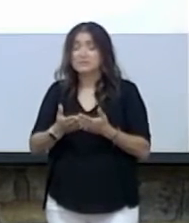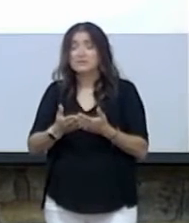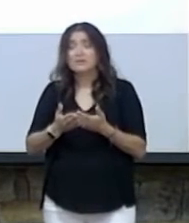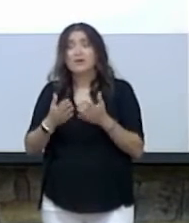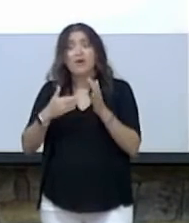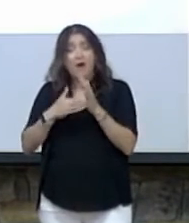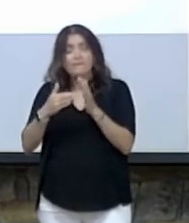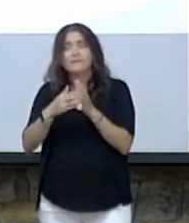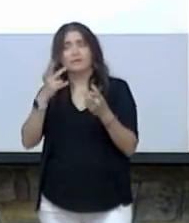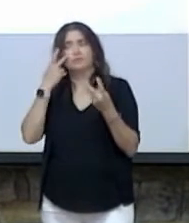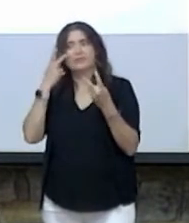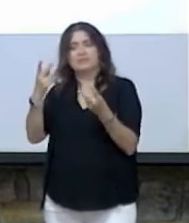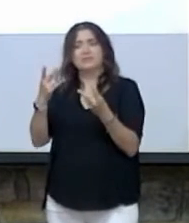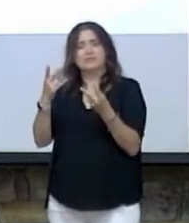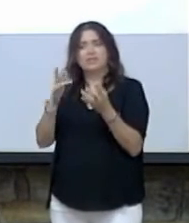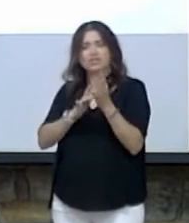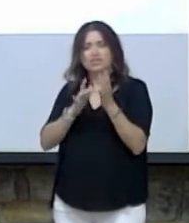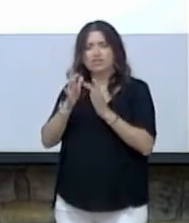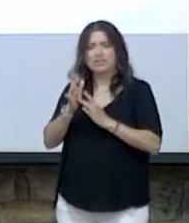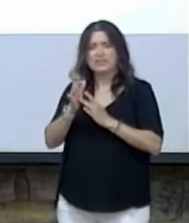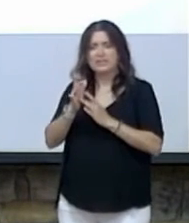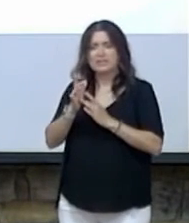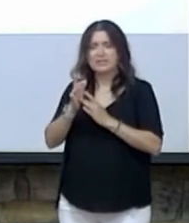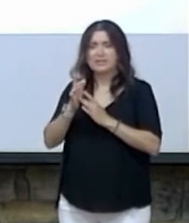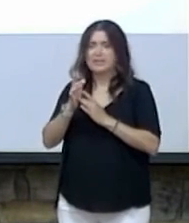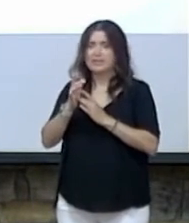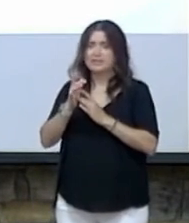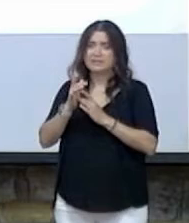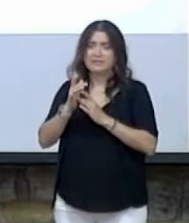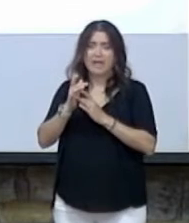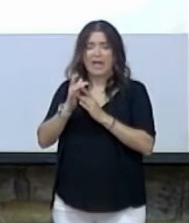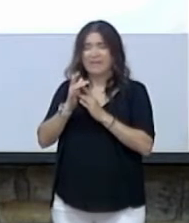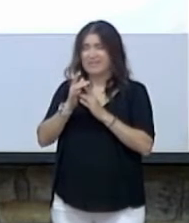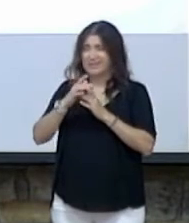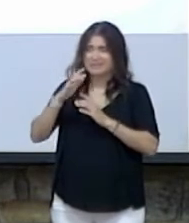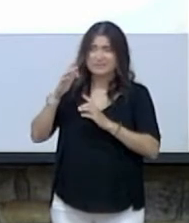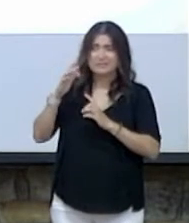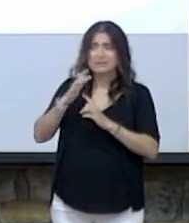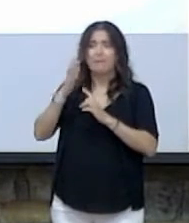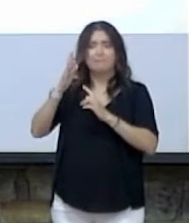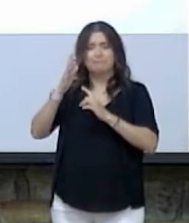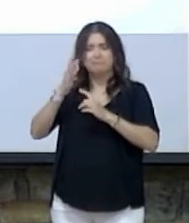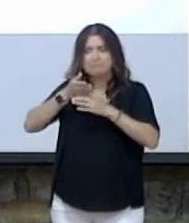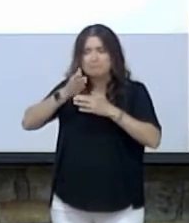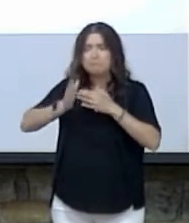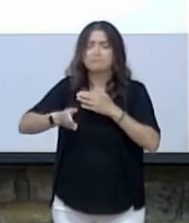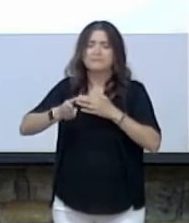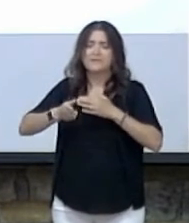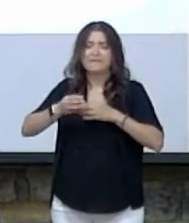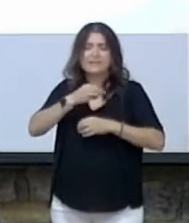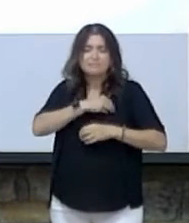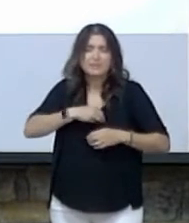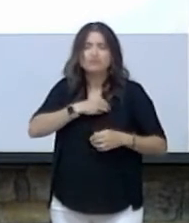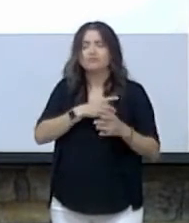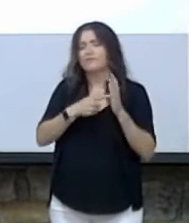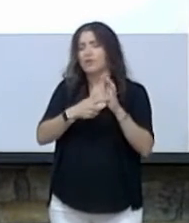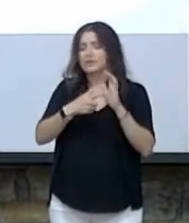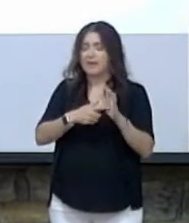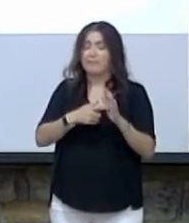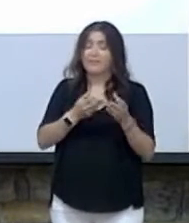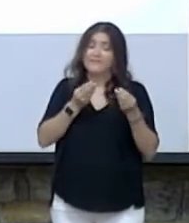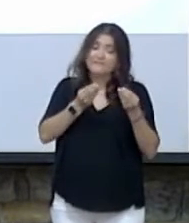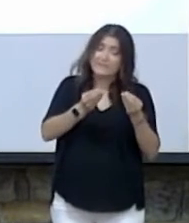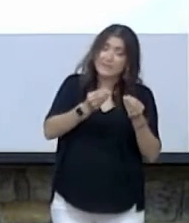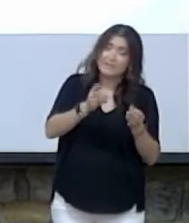ways, we find Jesus at the pinnacle of his ministry. The chapter opens again with feeding of the 5,000.